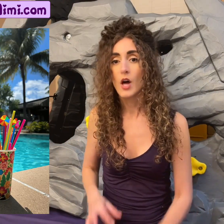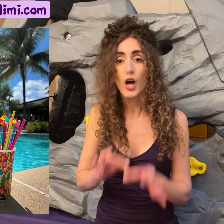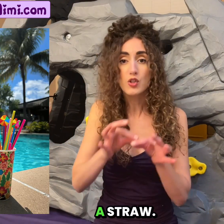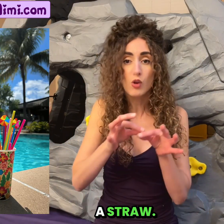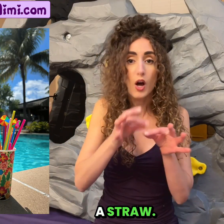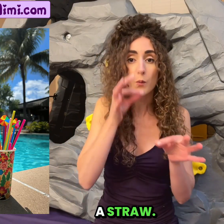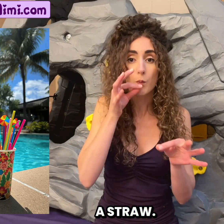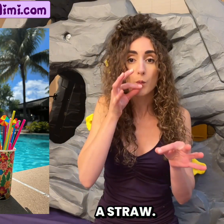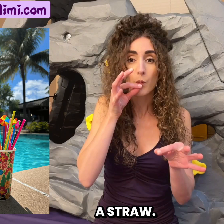A straw.